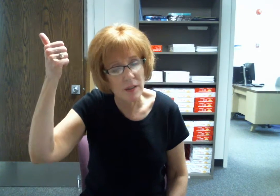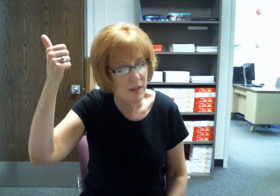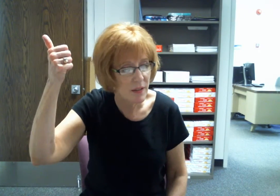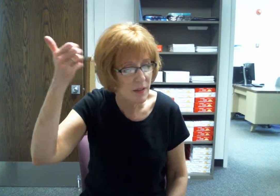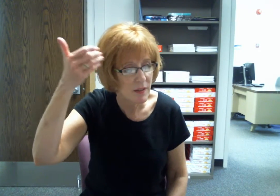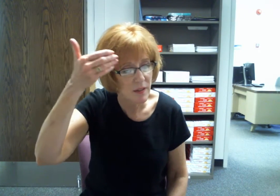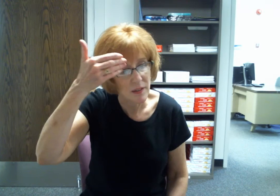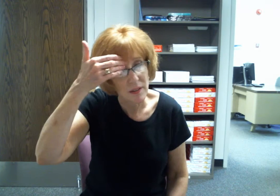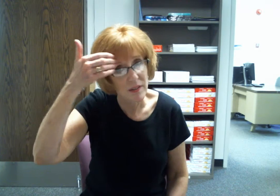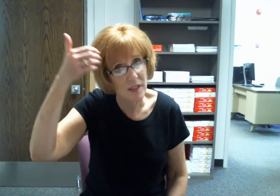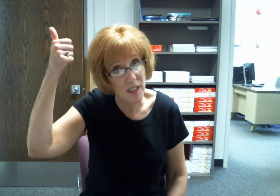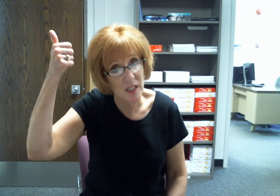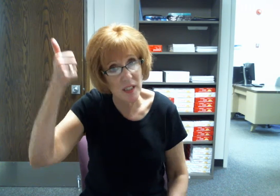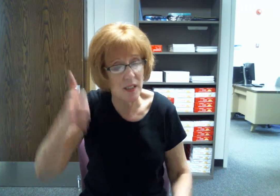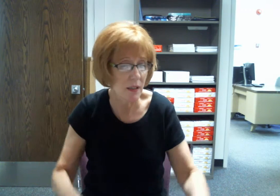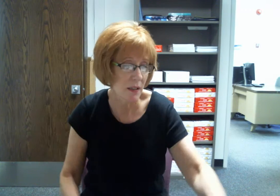Because, since,